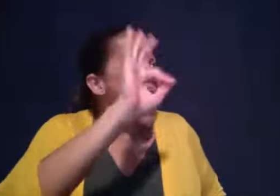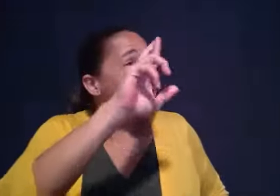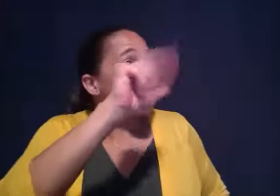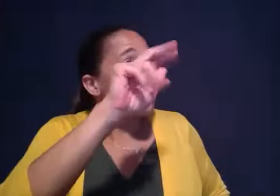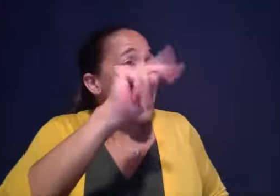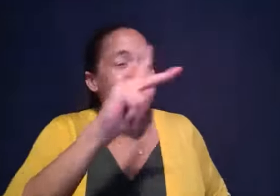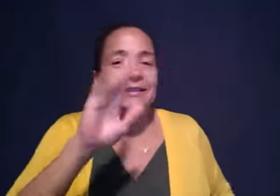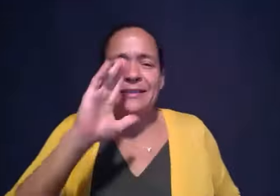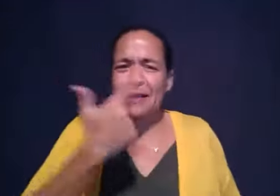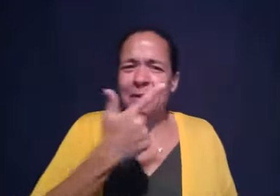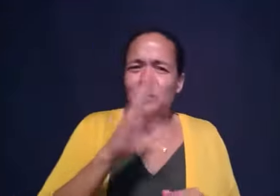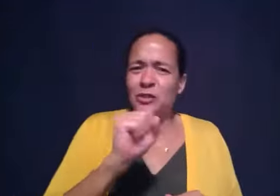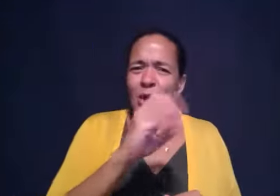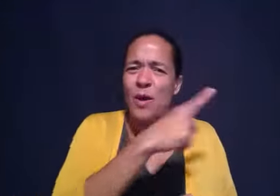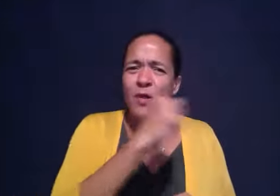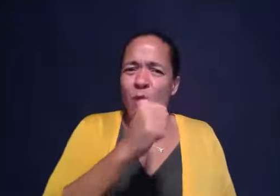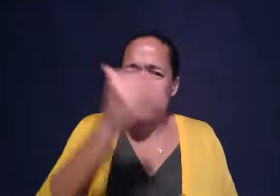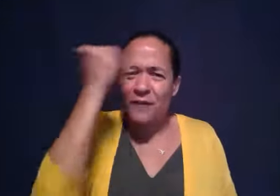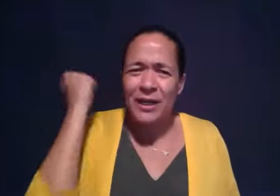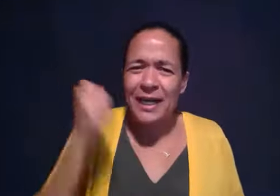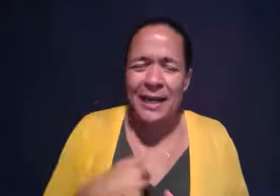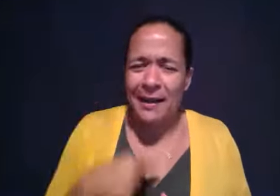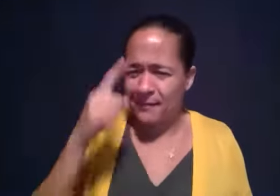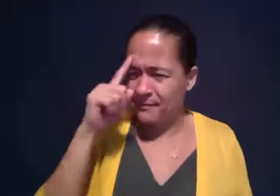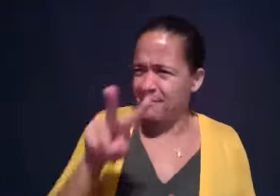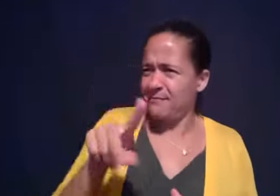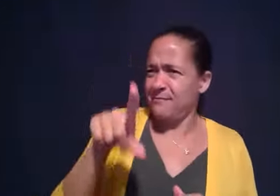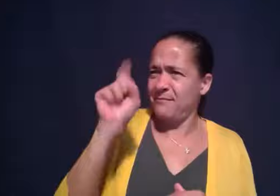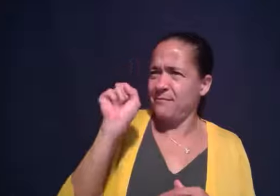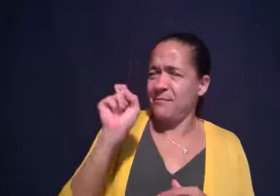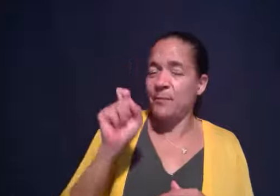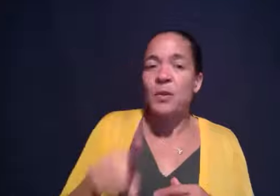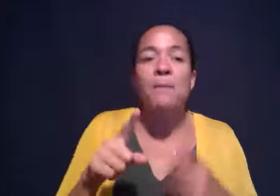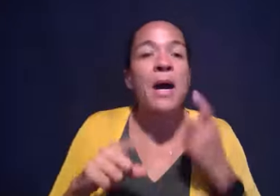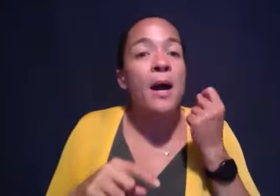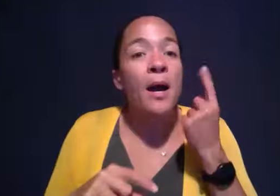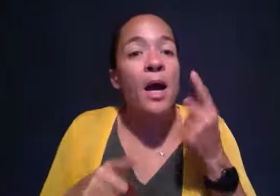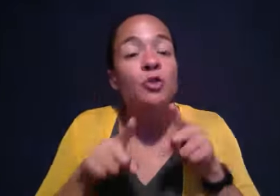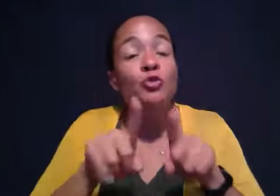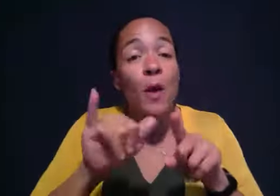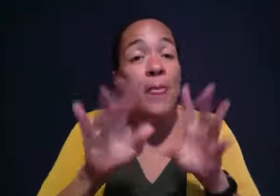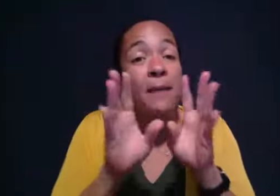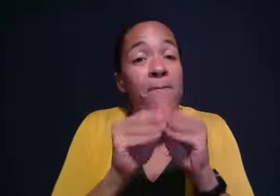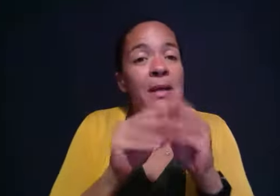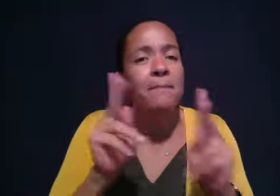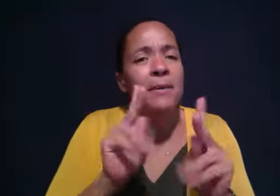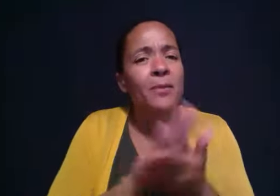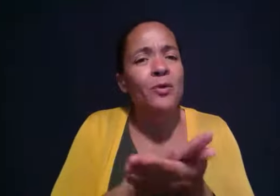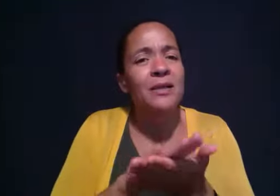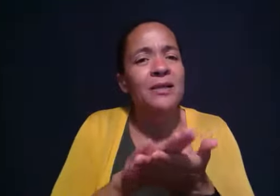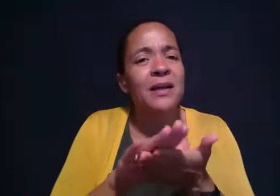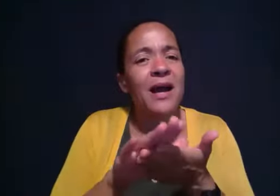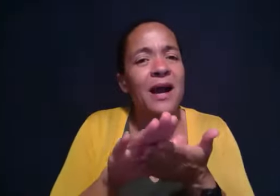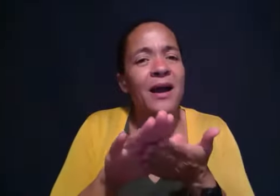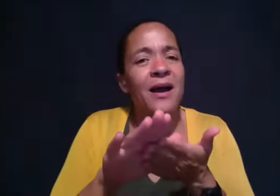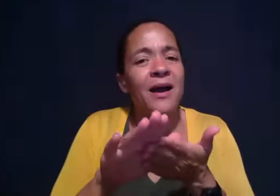but the people in that meeting were kind to me, and kindness so often is